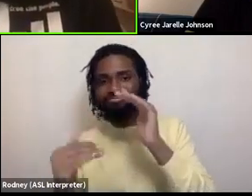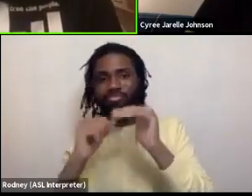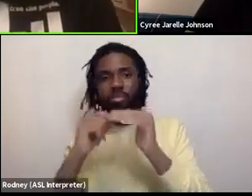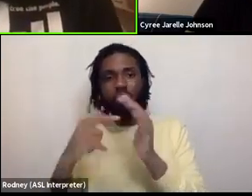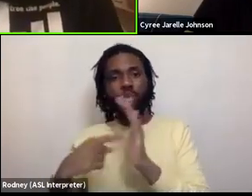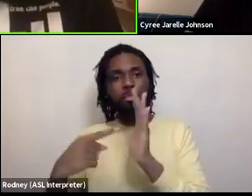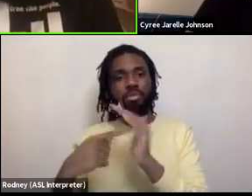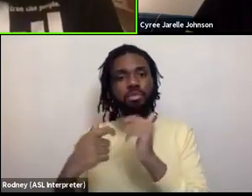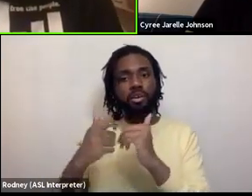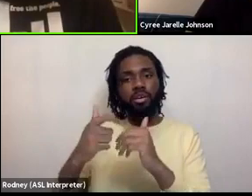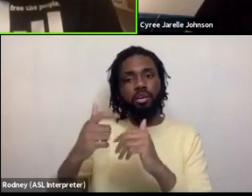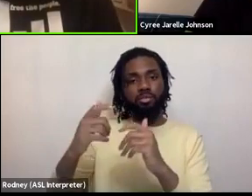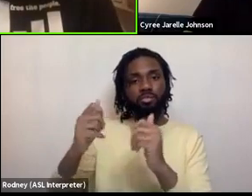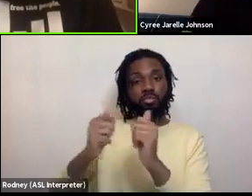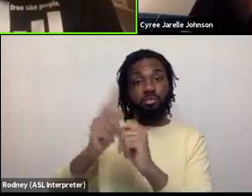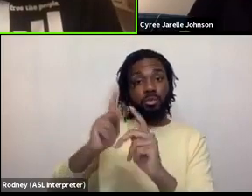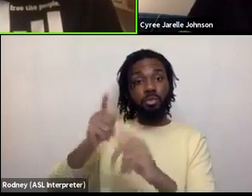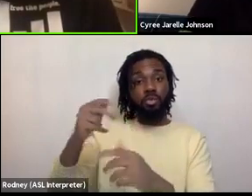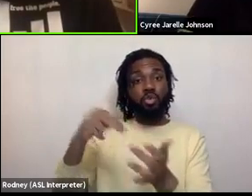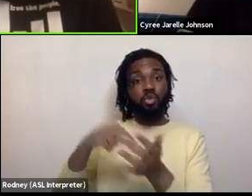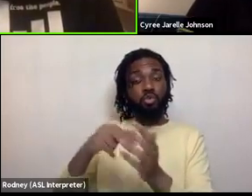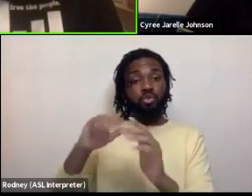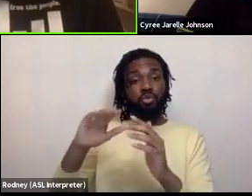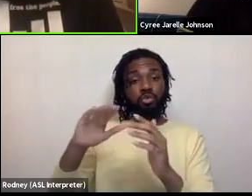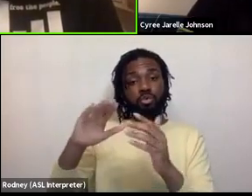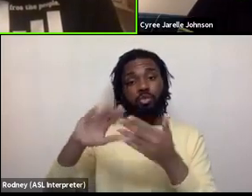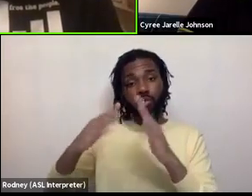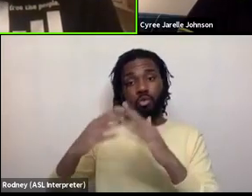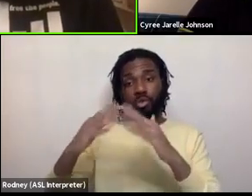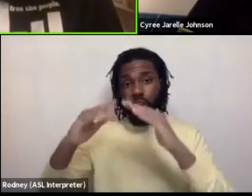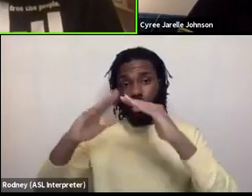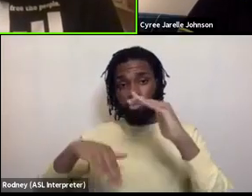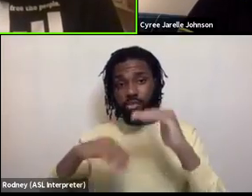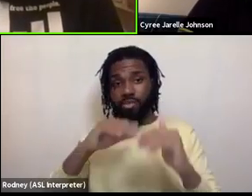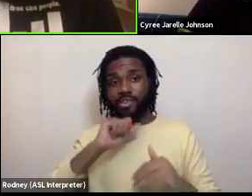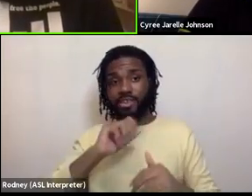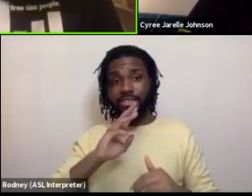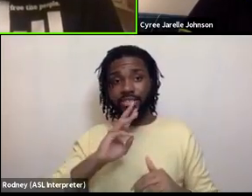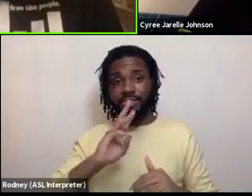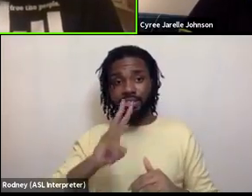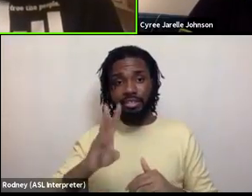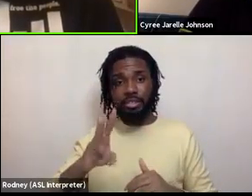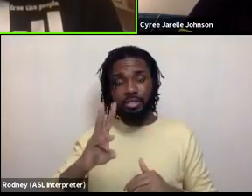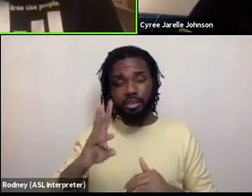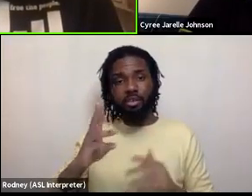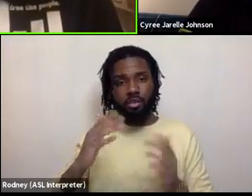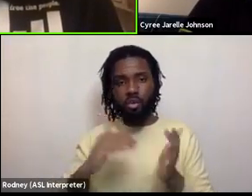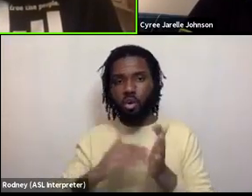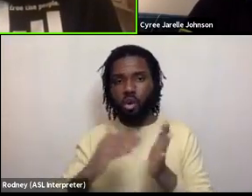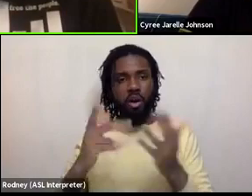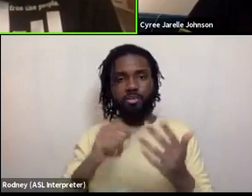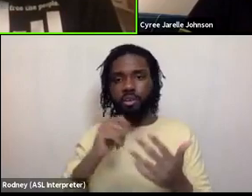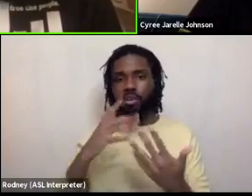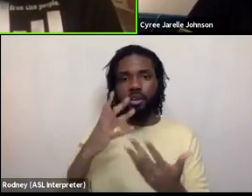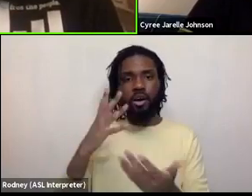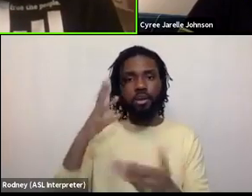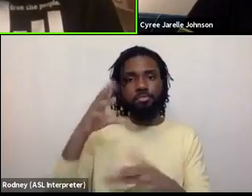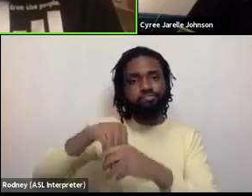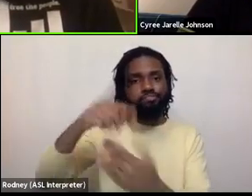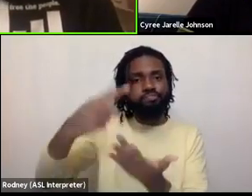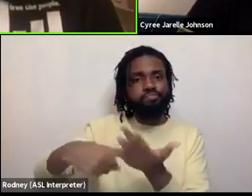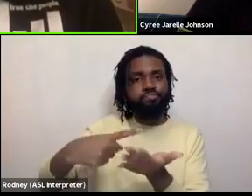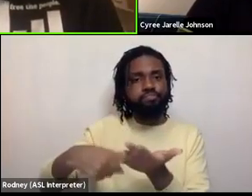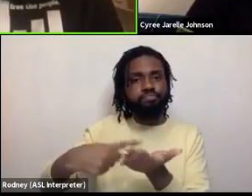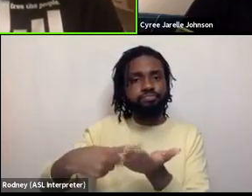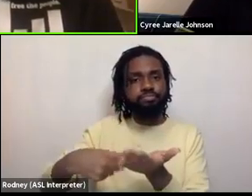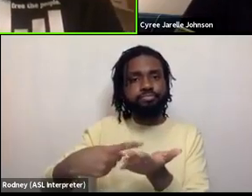facilities that are under the age of 60. That's something that's often left out of conversations as well. That